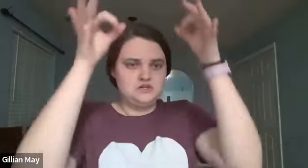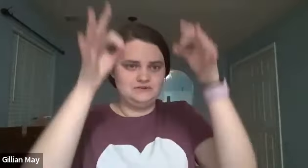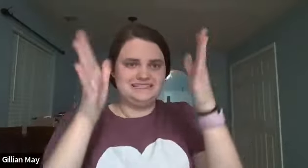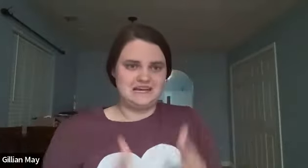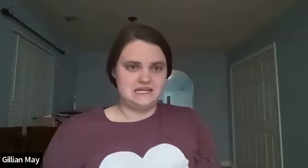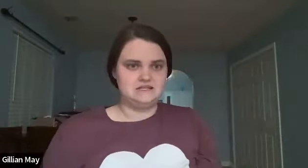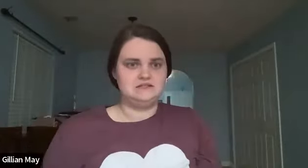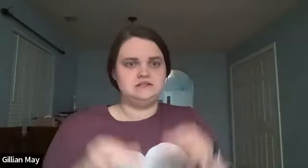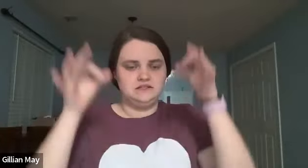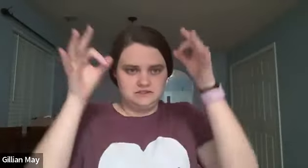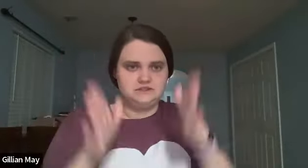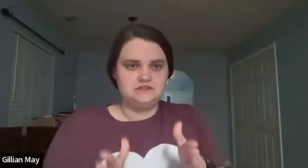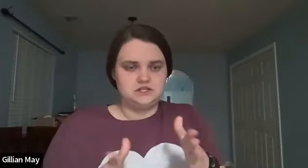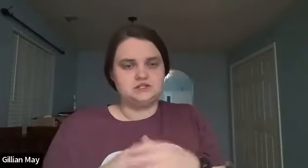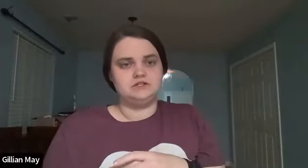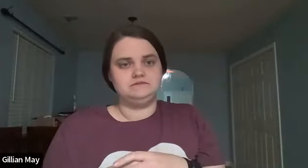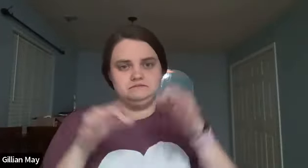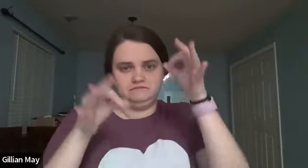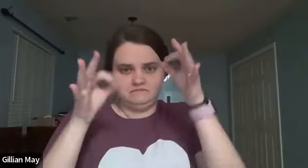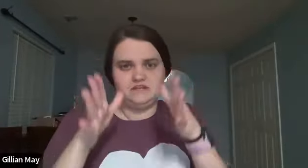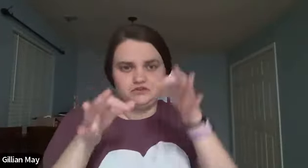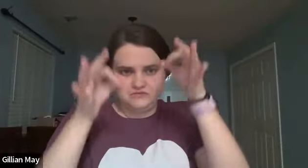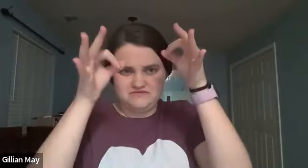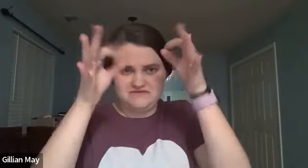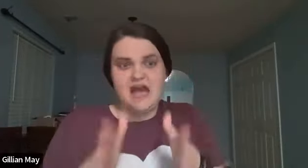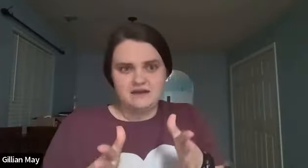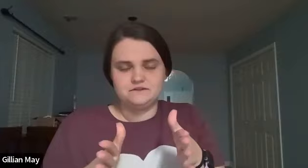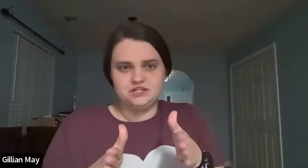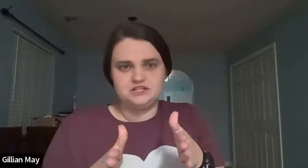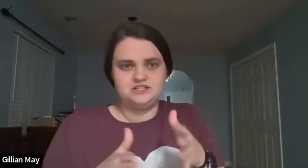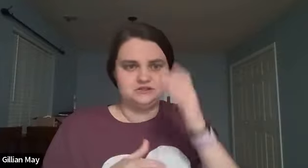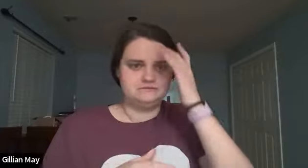So decide, judger. They'll do that for judge too.